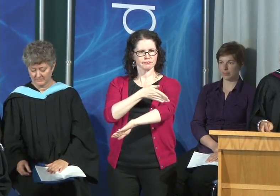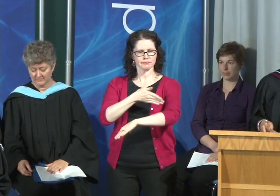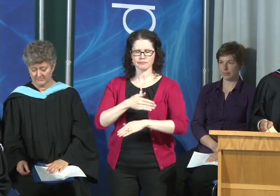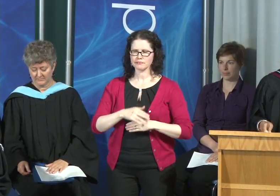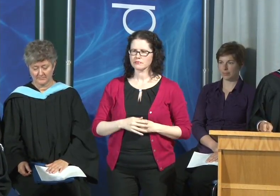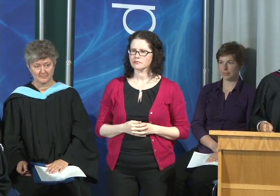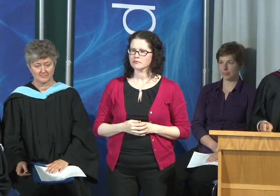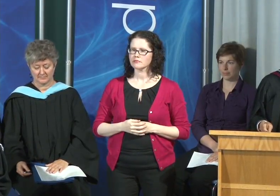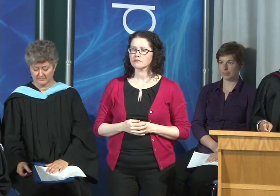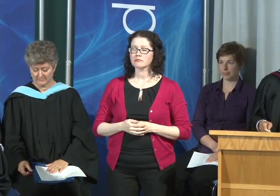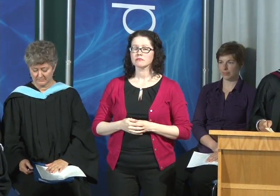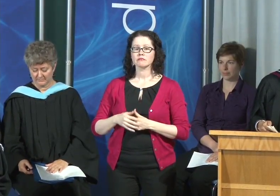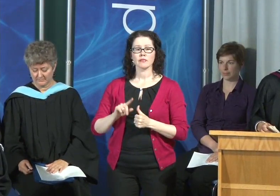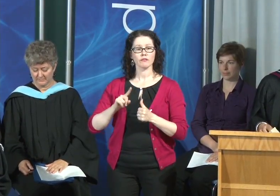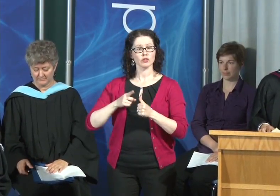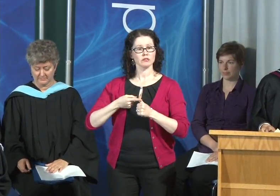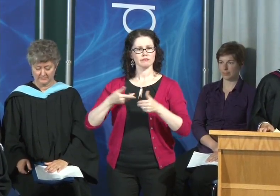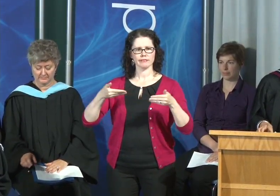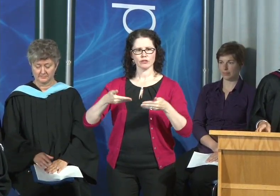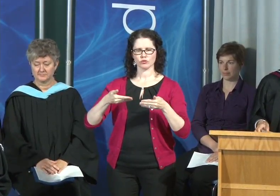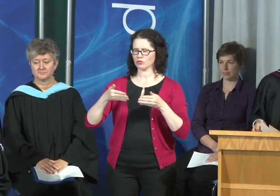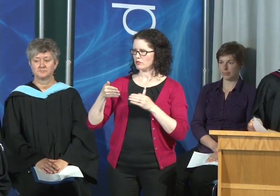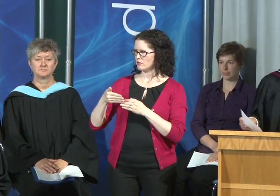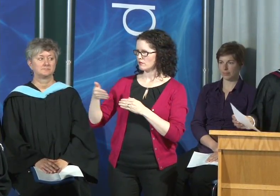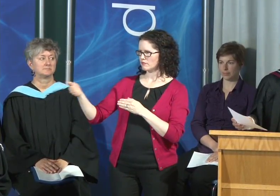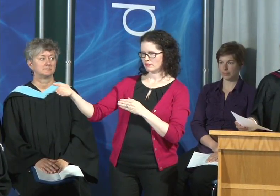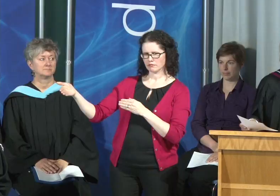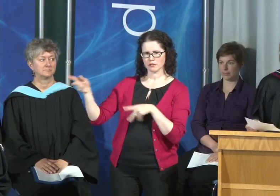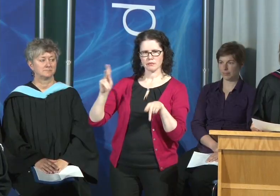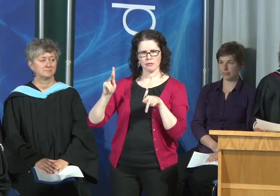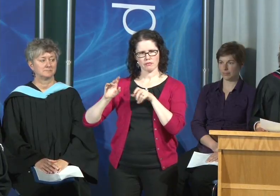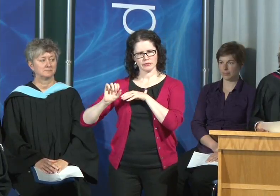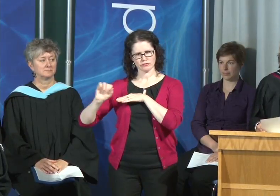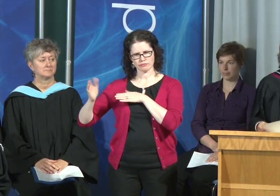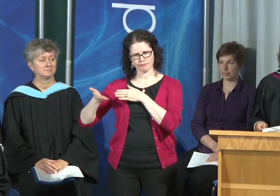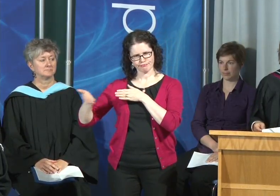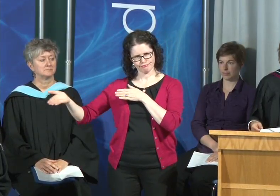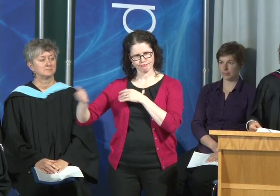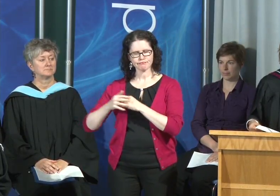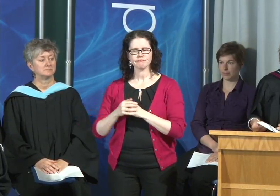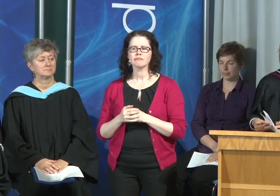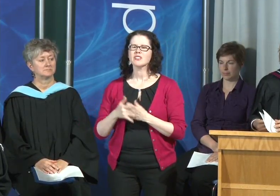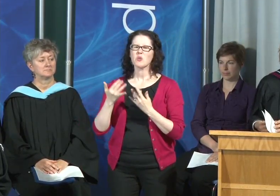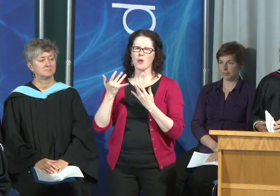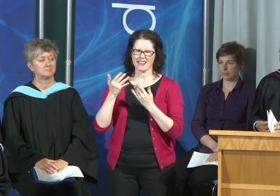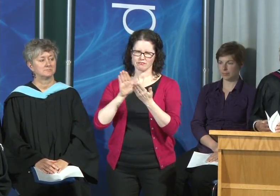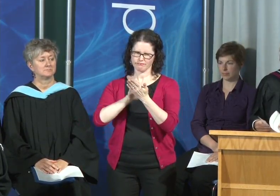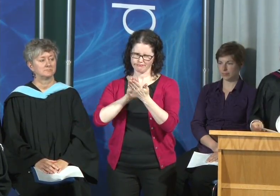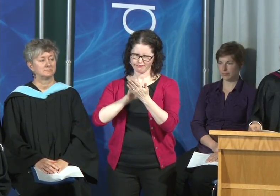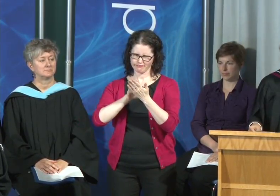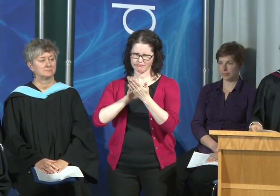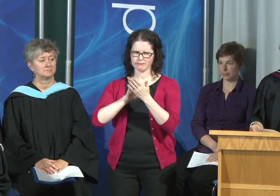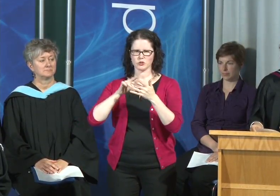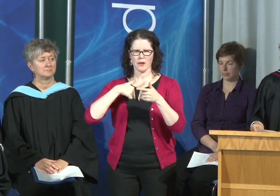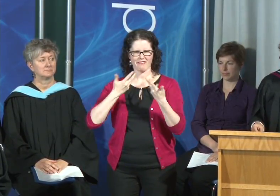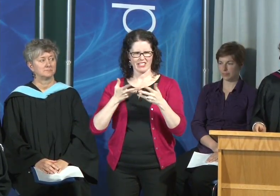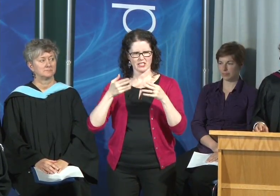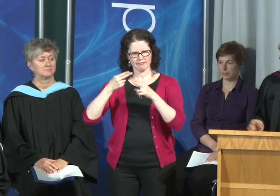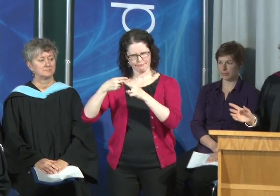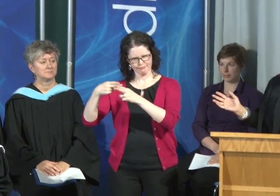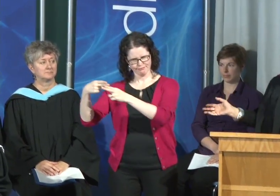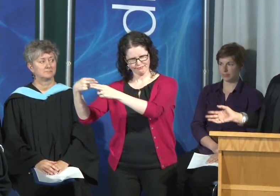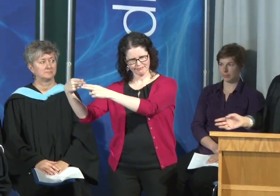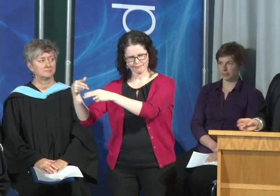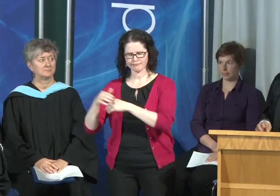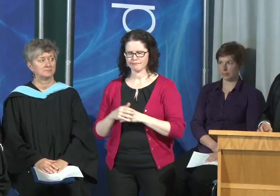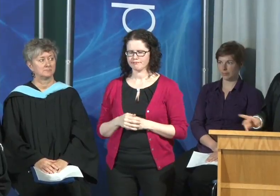by introducing our platform guests, and I ask that you hold your applause until everyone has been introduced. So starting